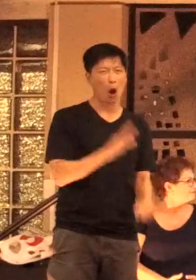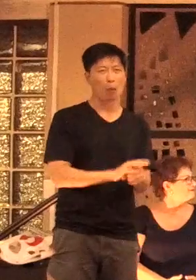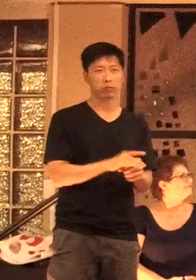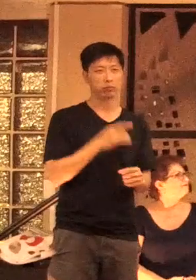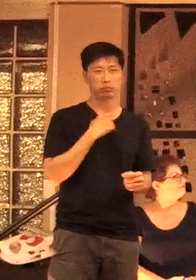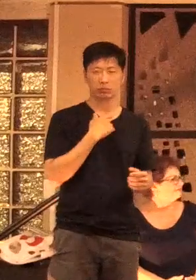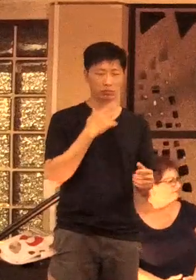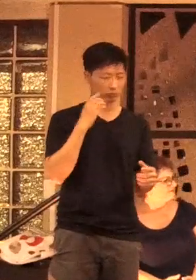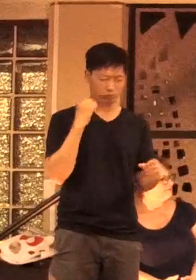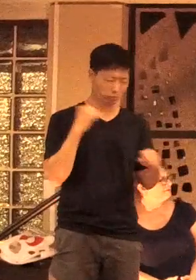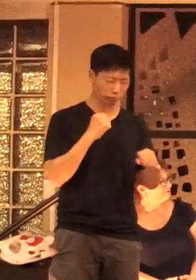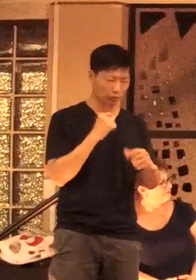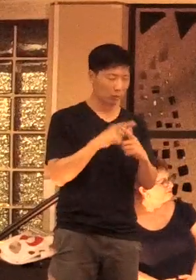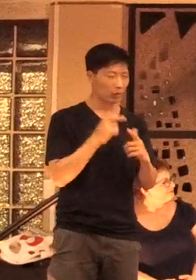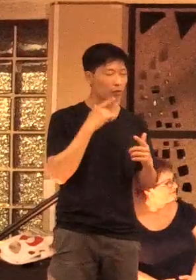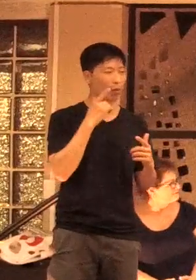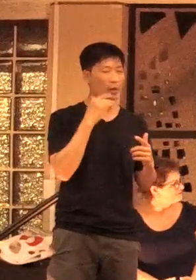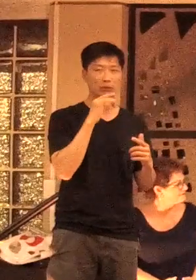sixth grade.